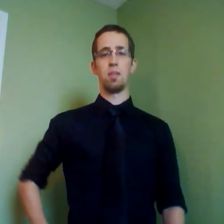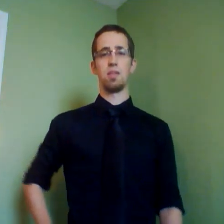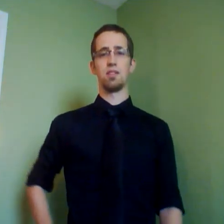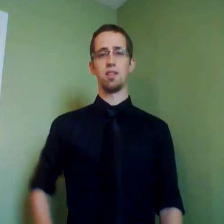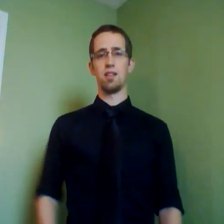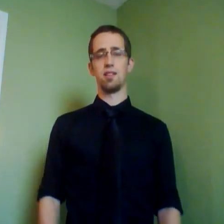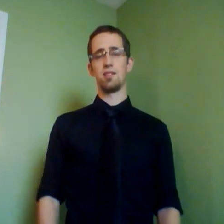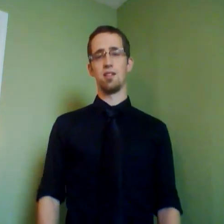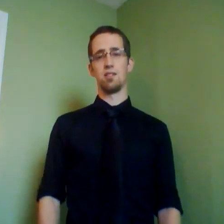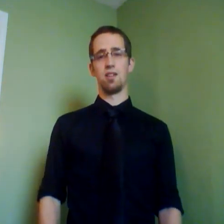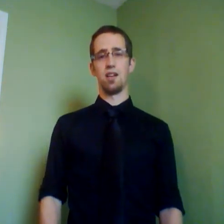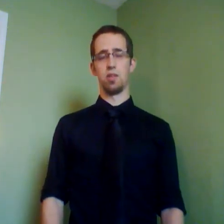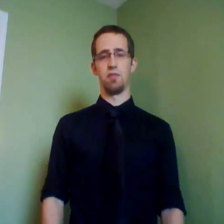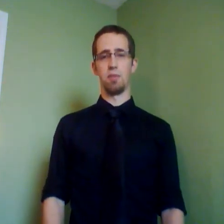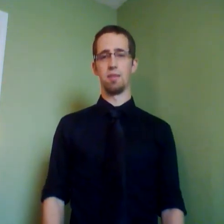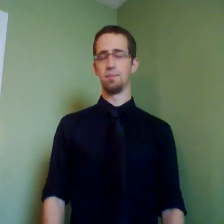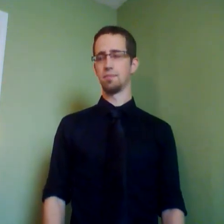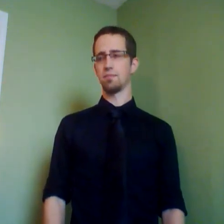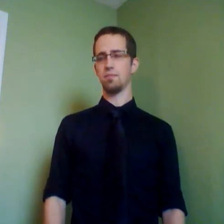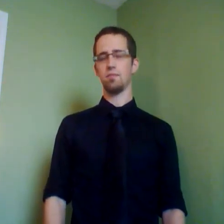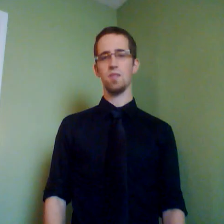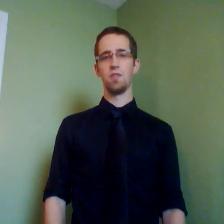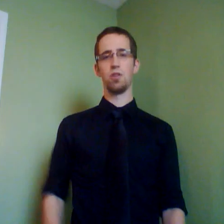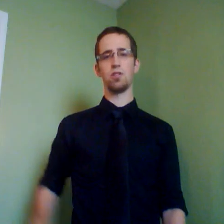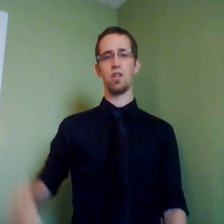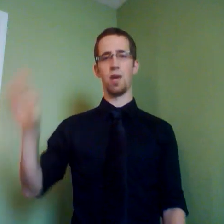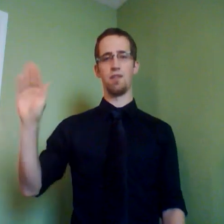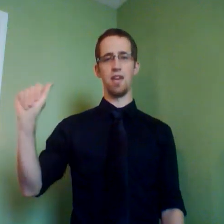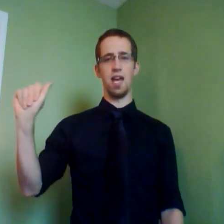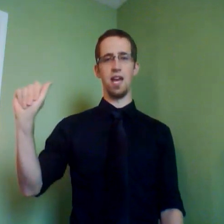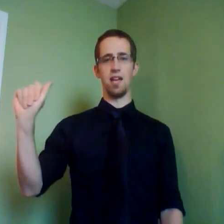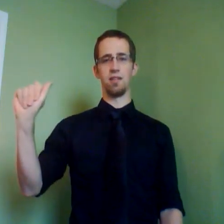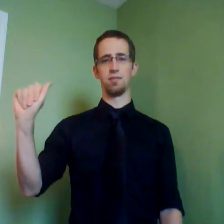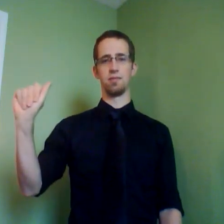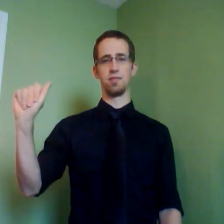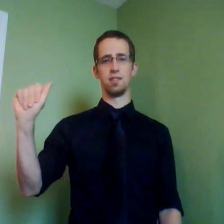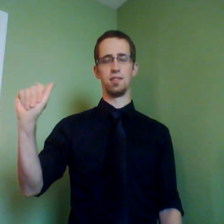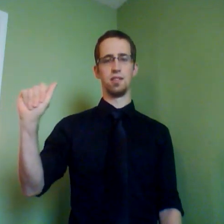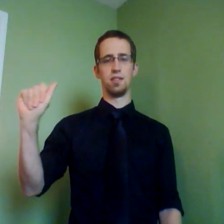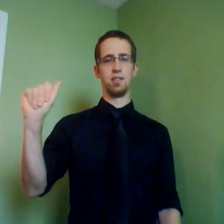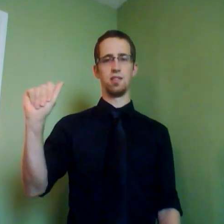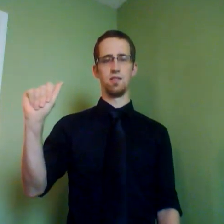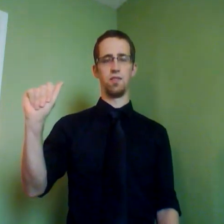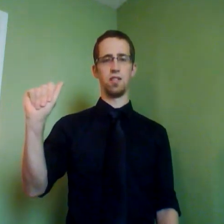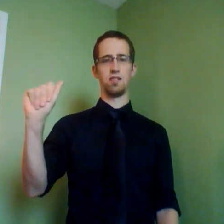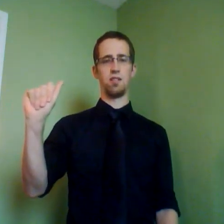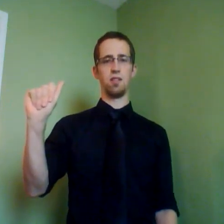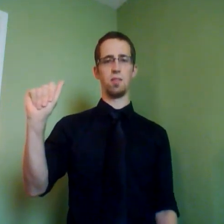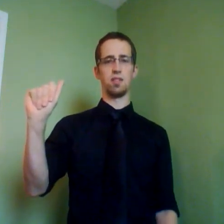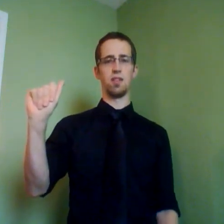That being said, let's get on to the actual alphabet. First off, you have A. It's a fist, thumb at the